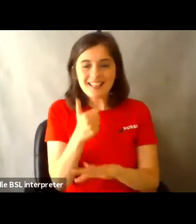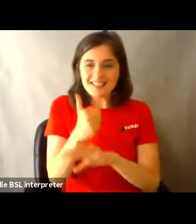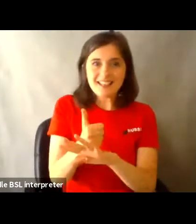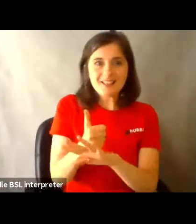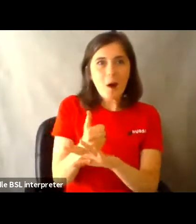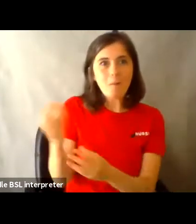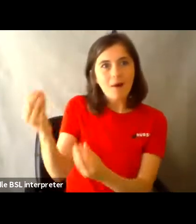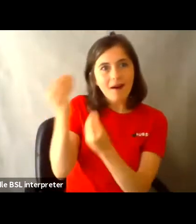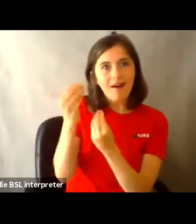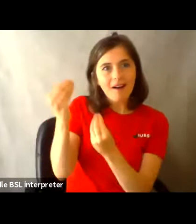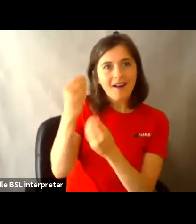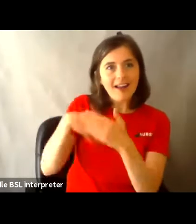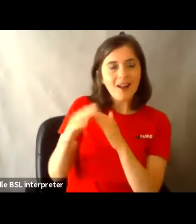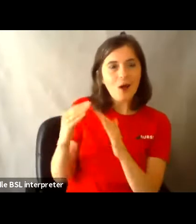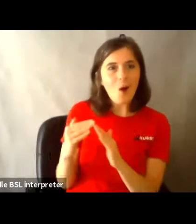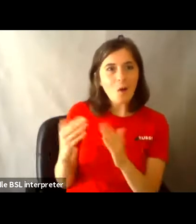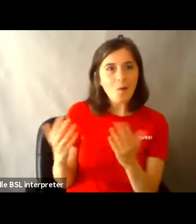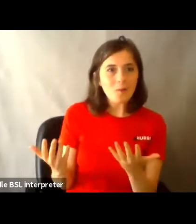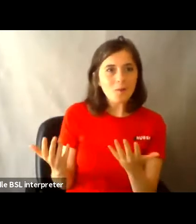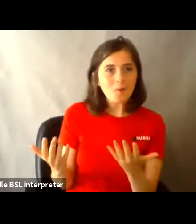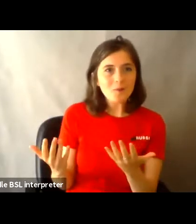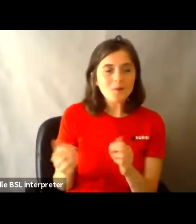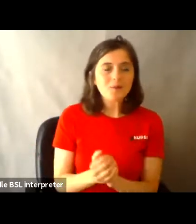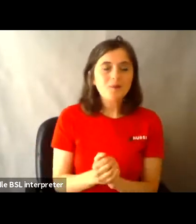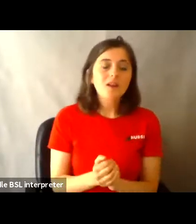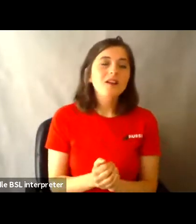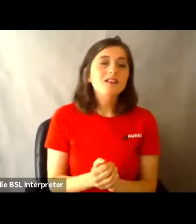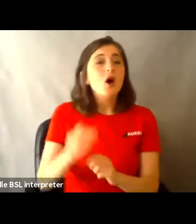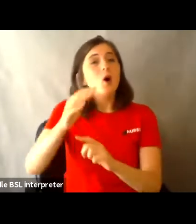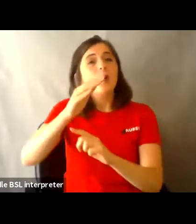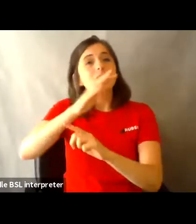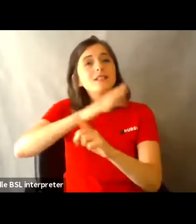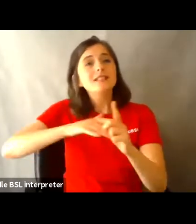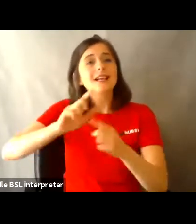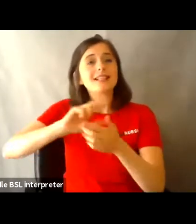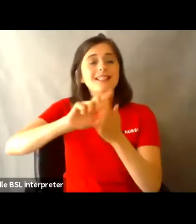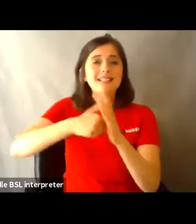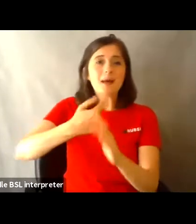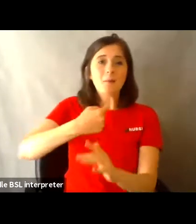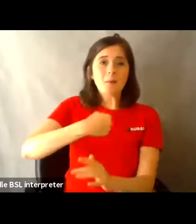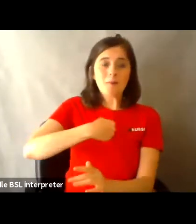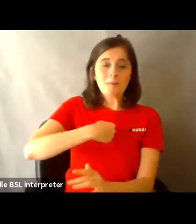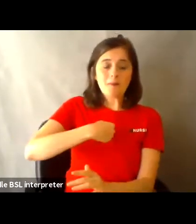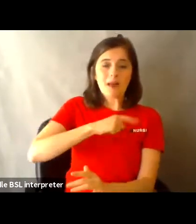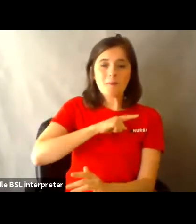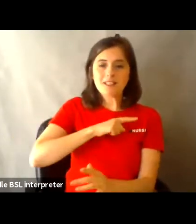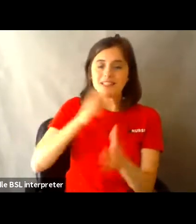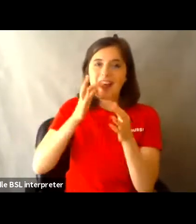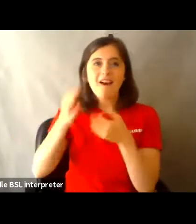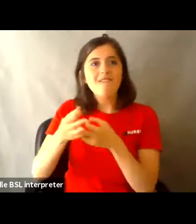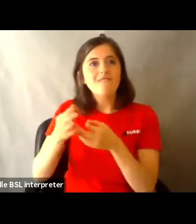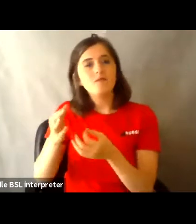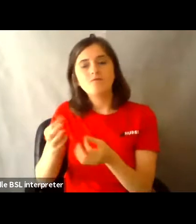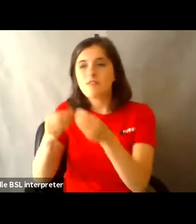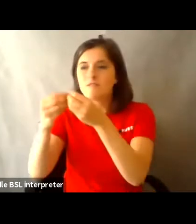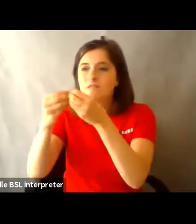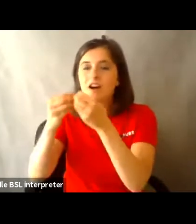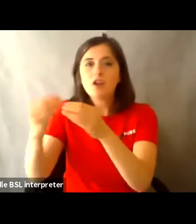me. And I was disabled by a society that valued work and production over my many other